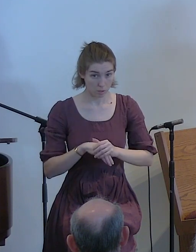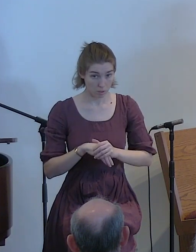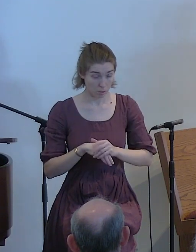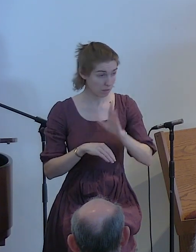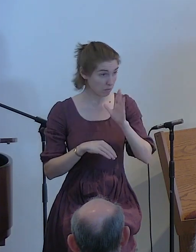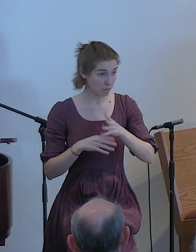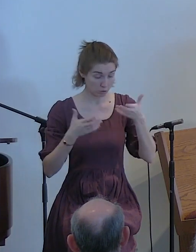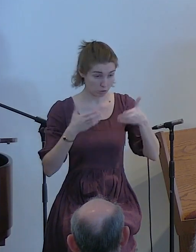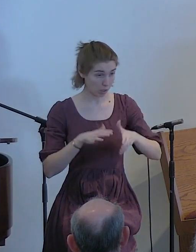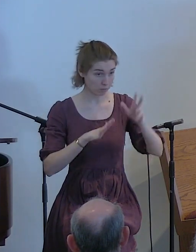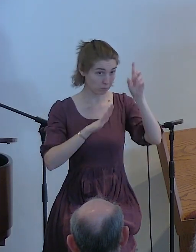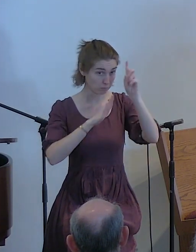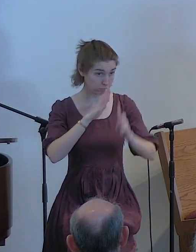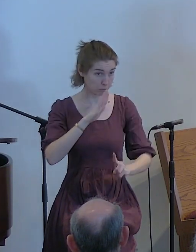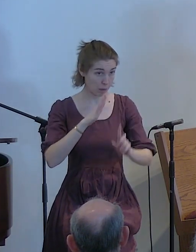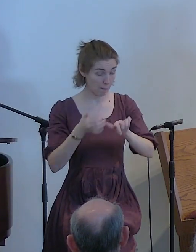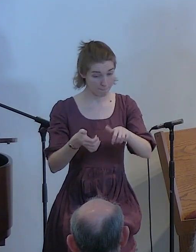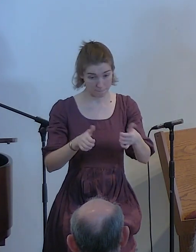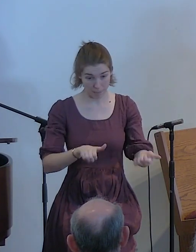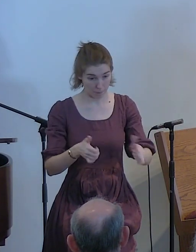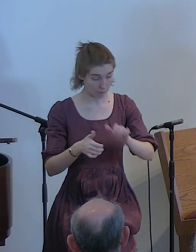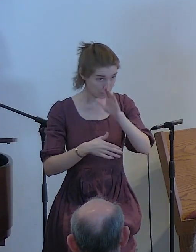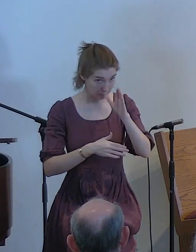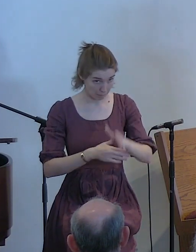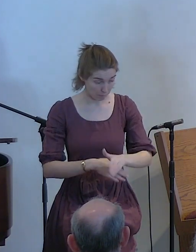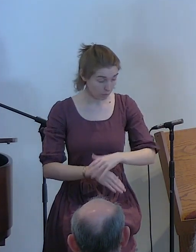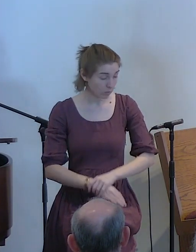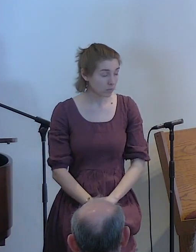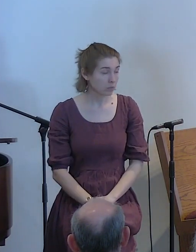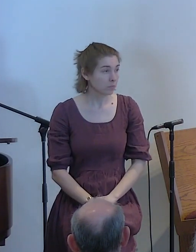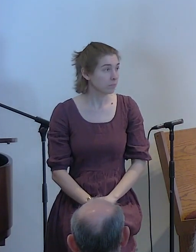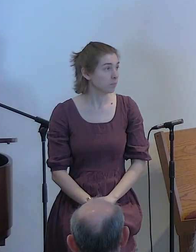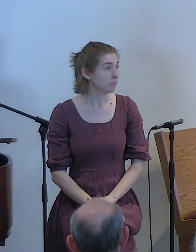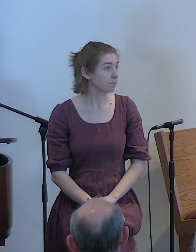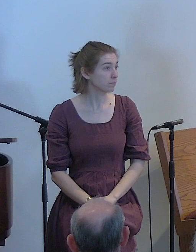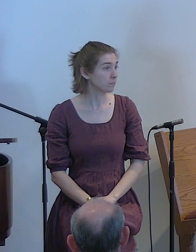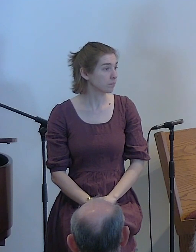Never had a chance to come down from the cross and be baptized formally.